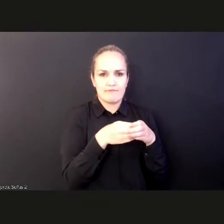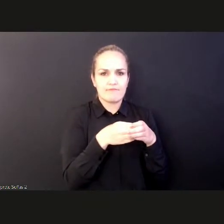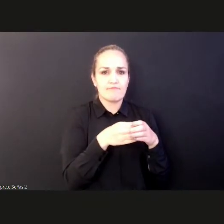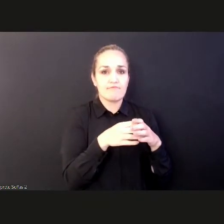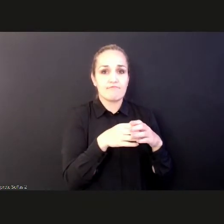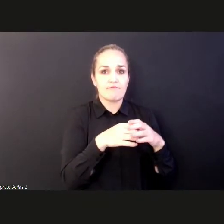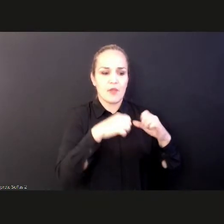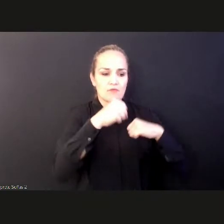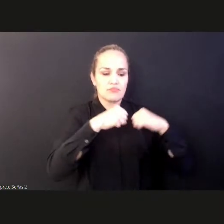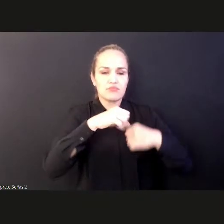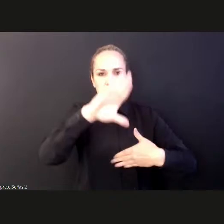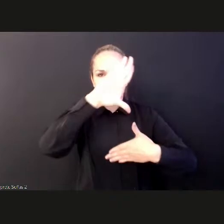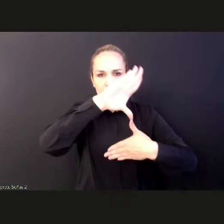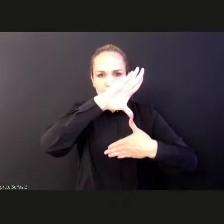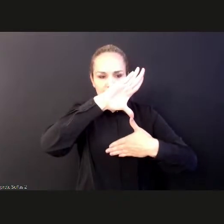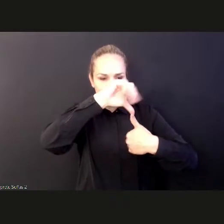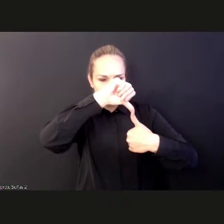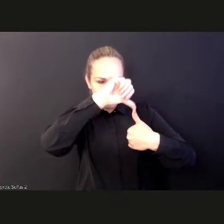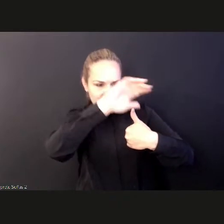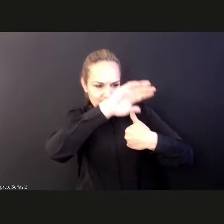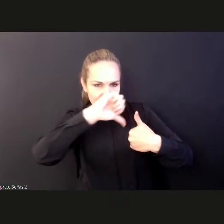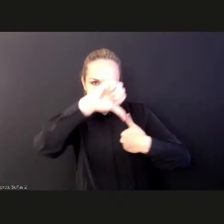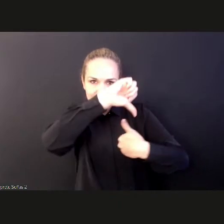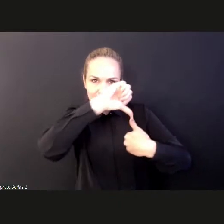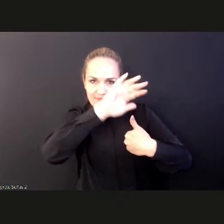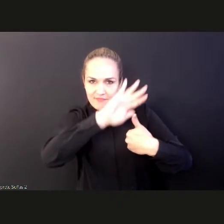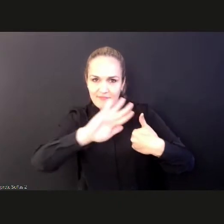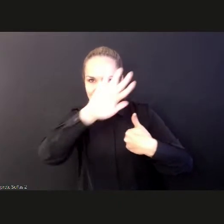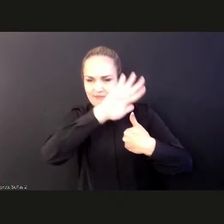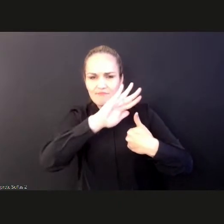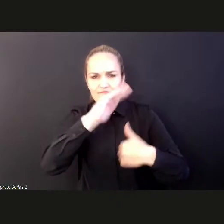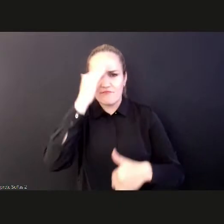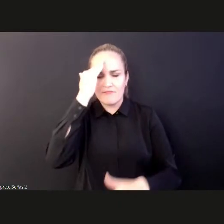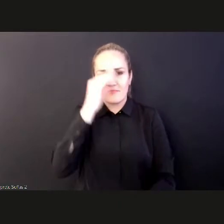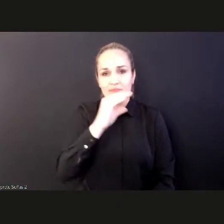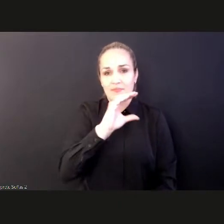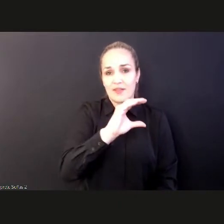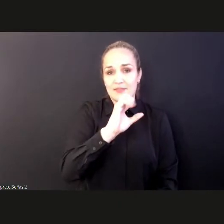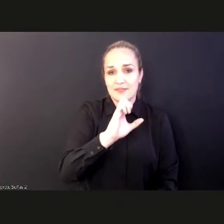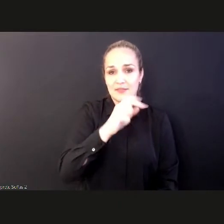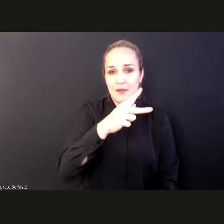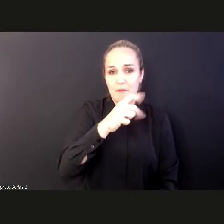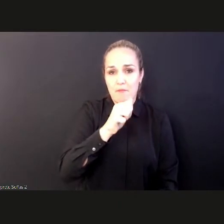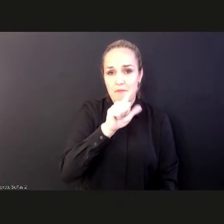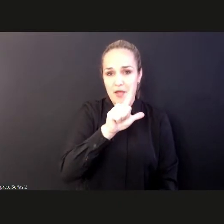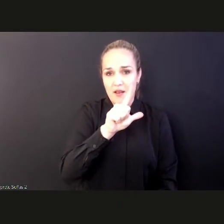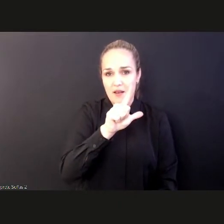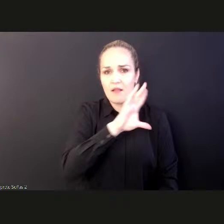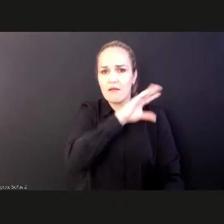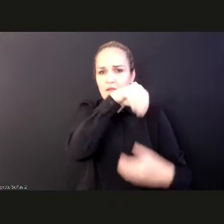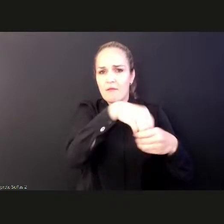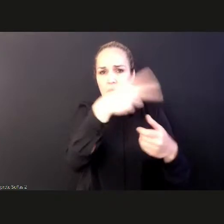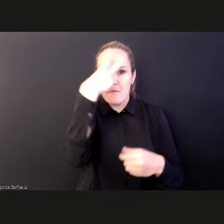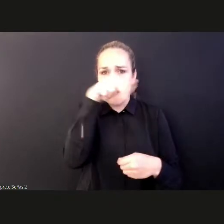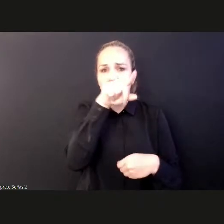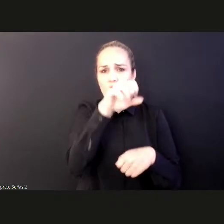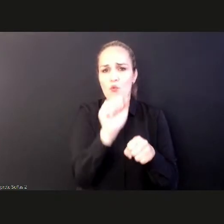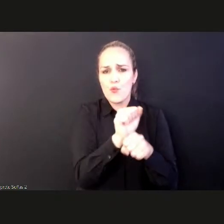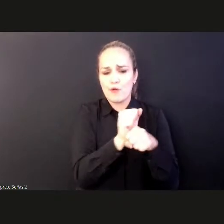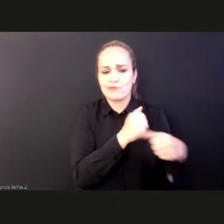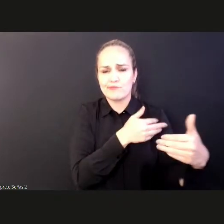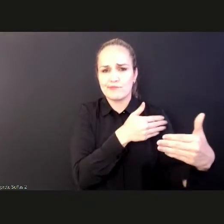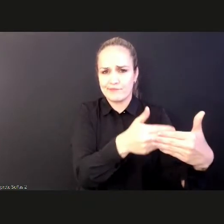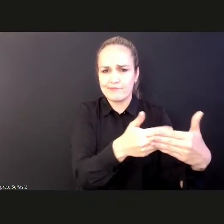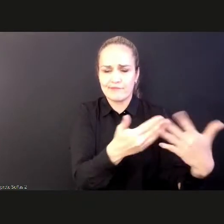of this seminar on tourism trends and sustainability. And it's impossible to